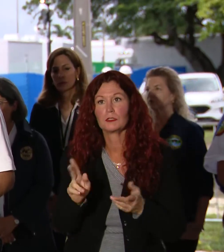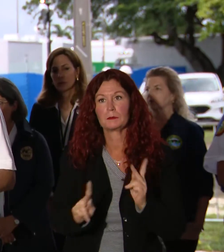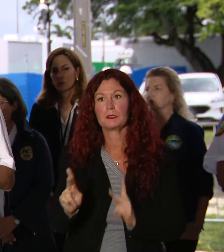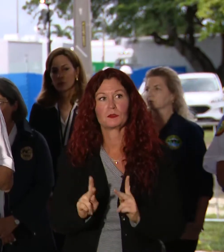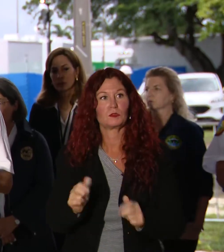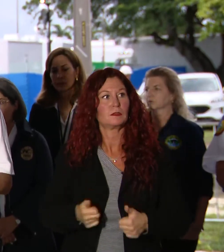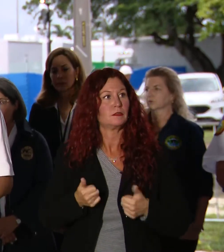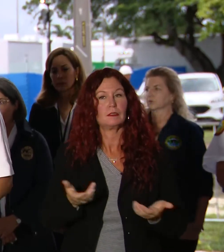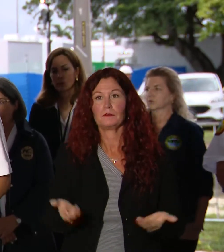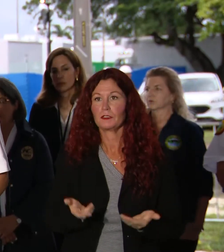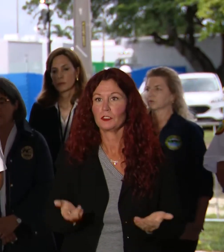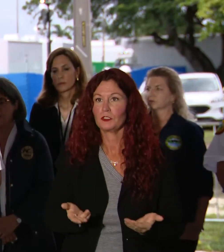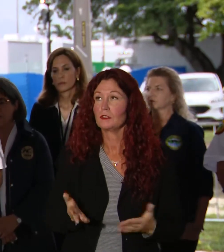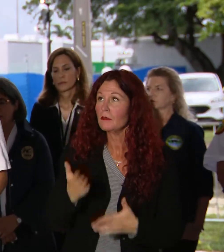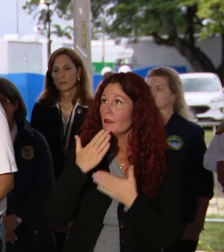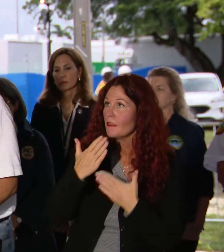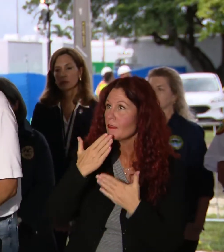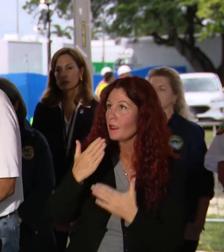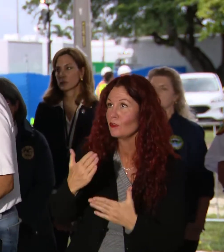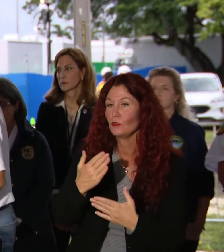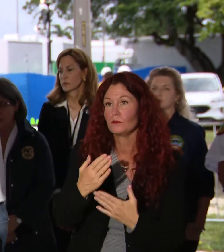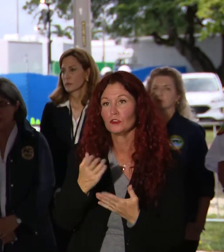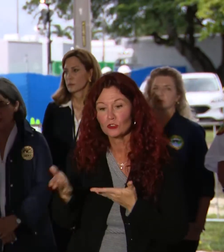promised to do, and we all thank you.